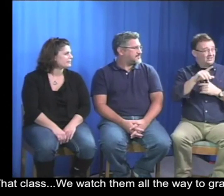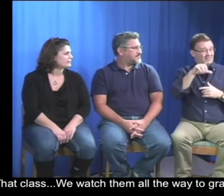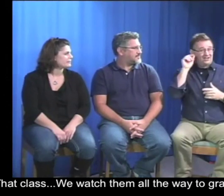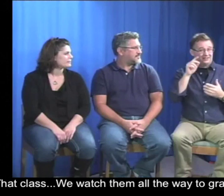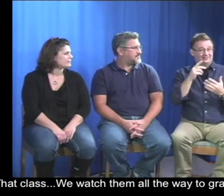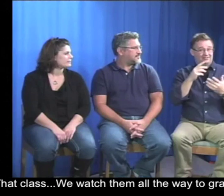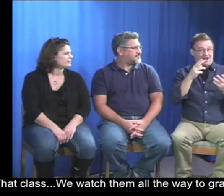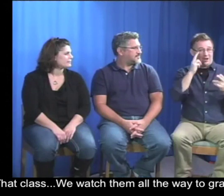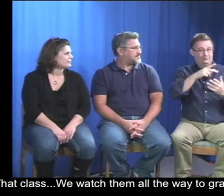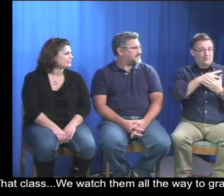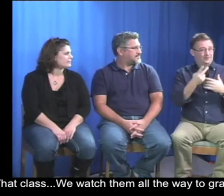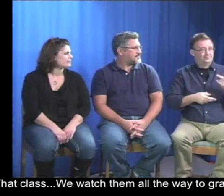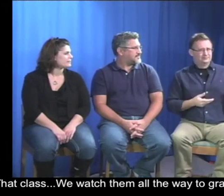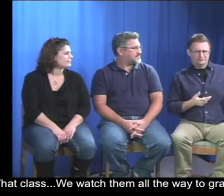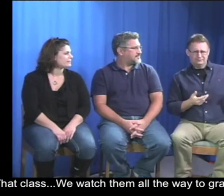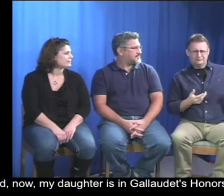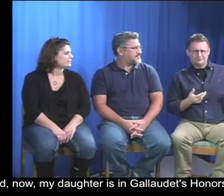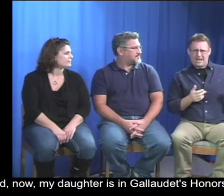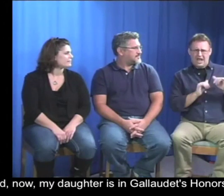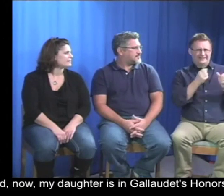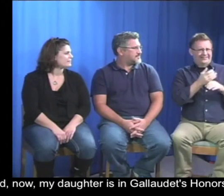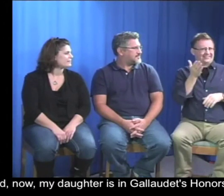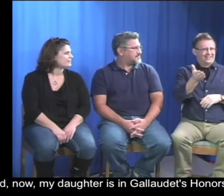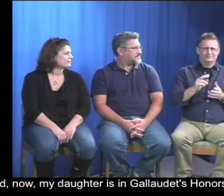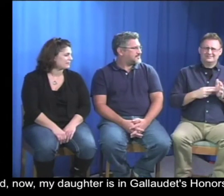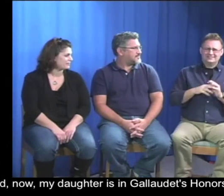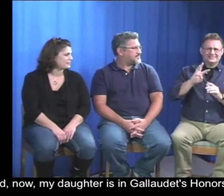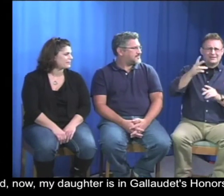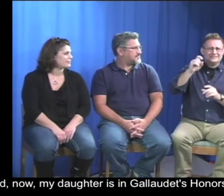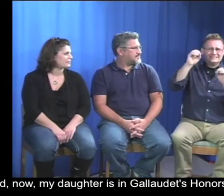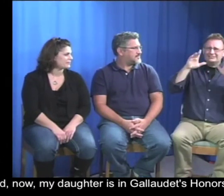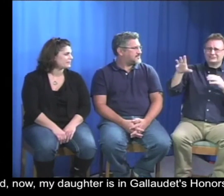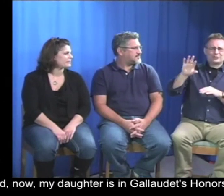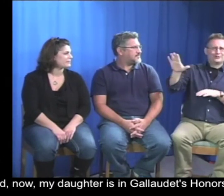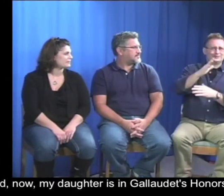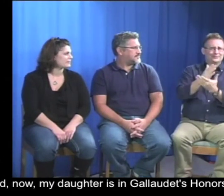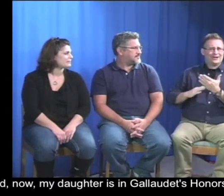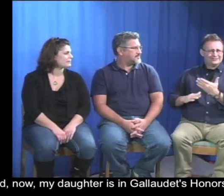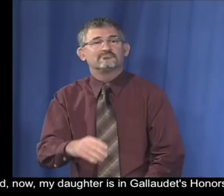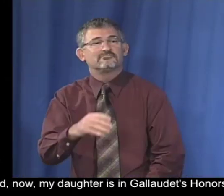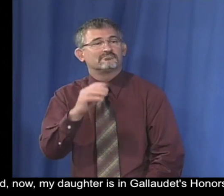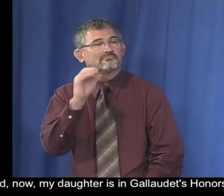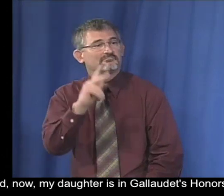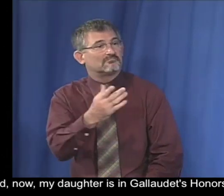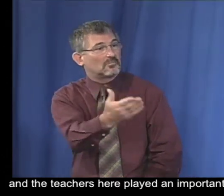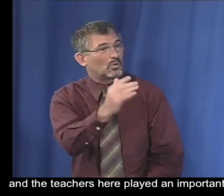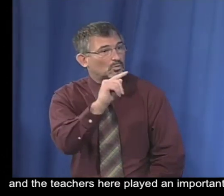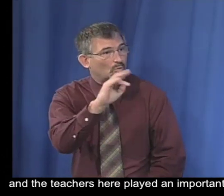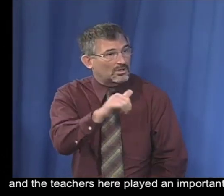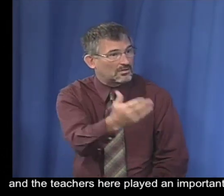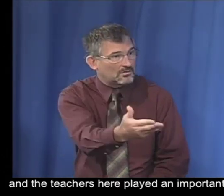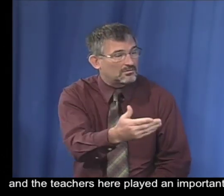to graduation. And now my daughter is in Gallaudet's honors program, and the teachers here played an important